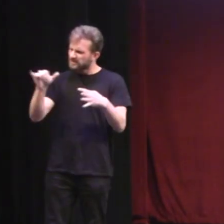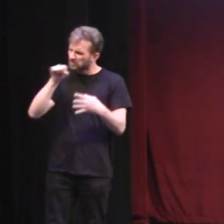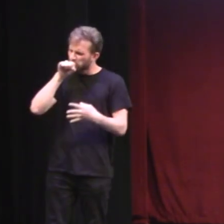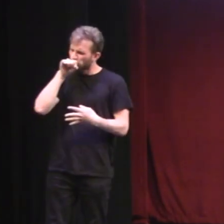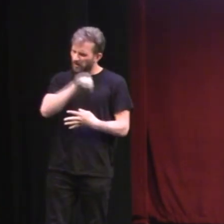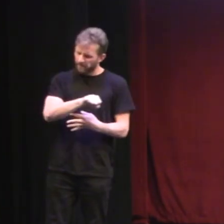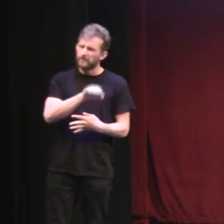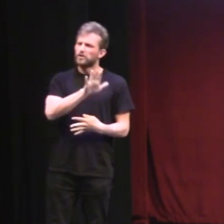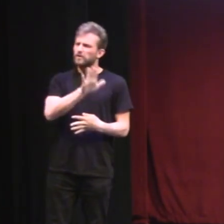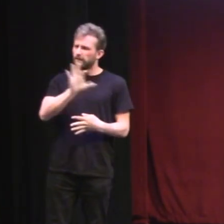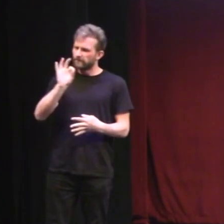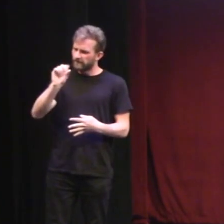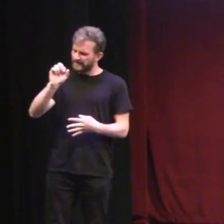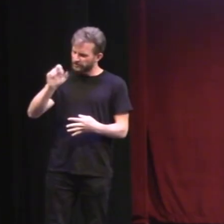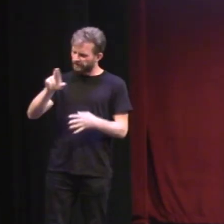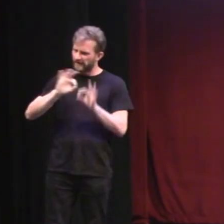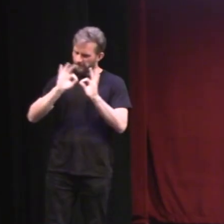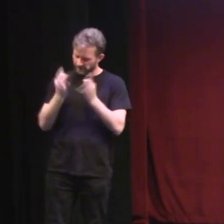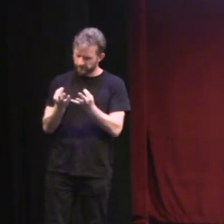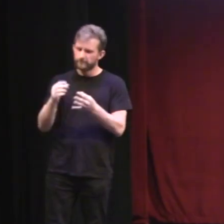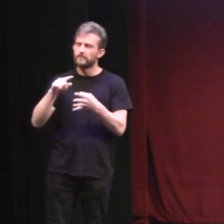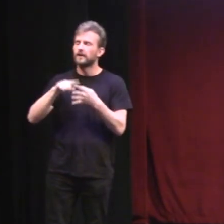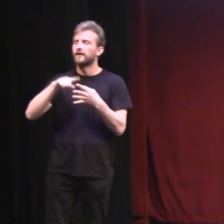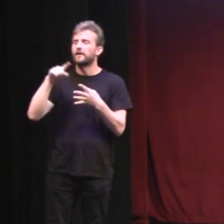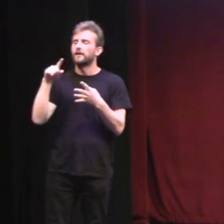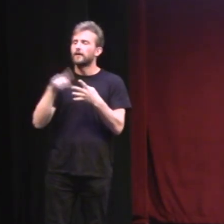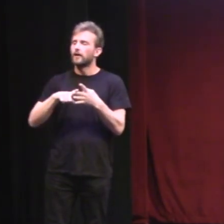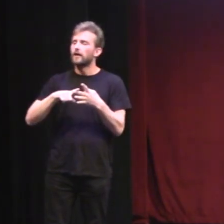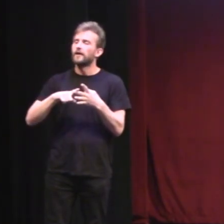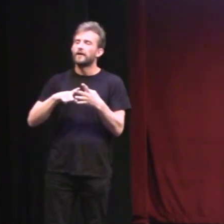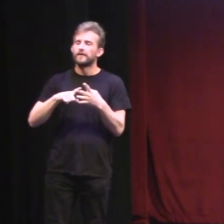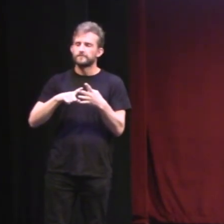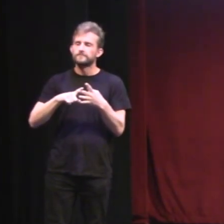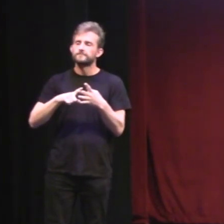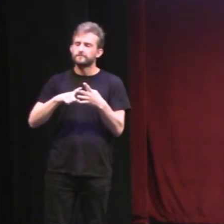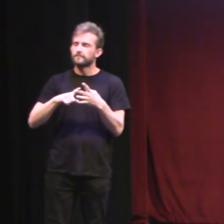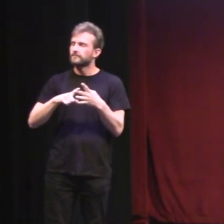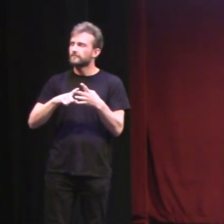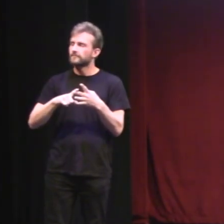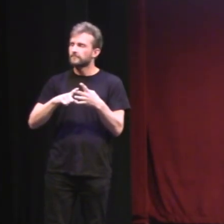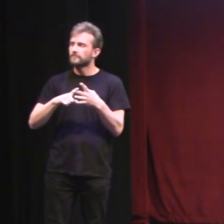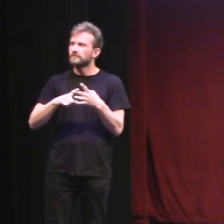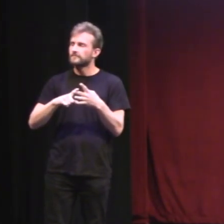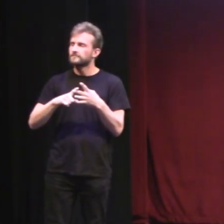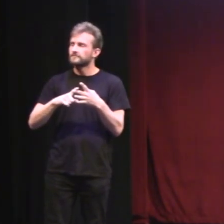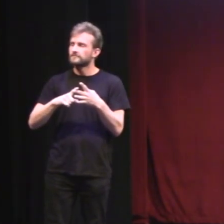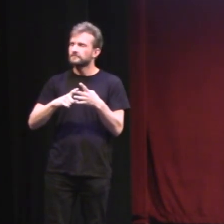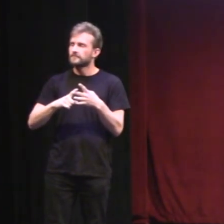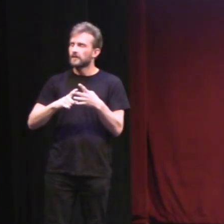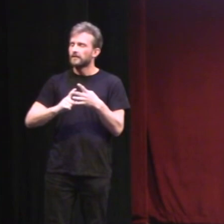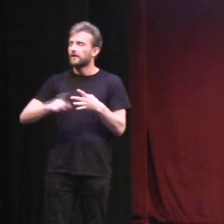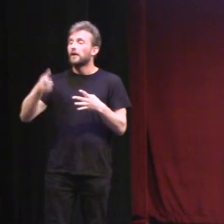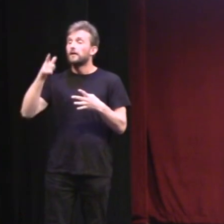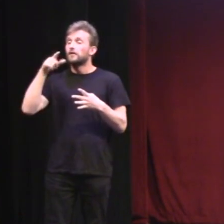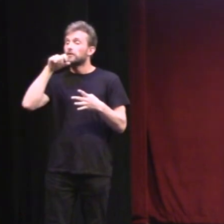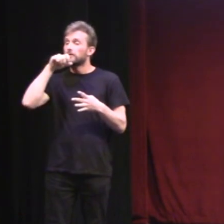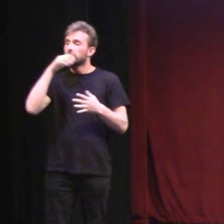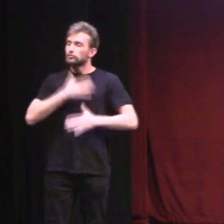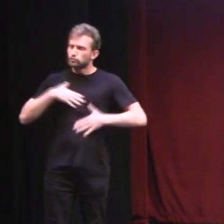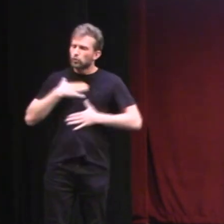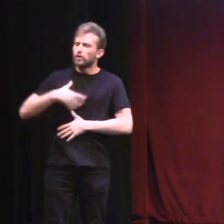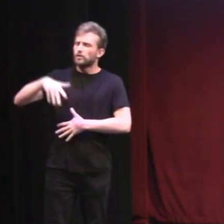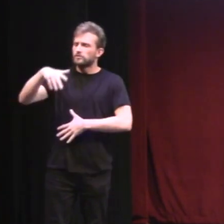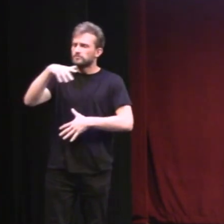the ringer. She enjoys all of the families on her foster family's farm, including the horses, the